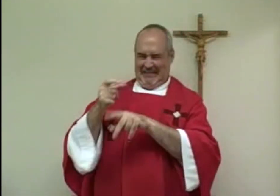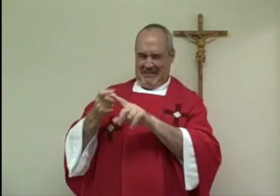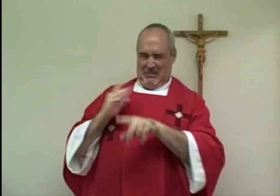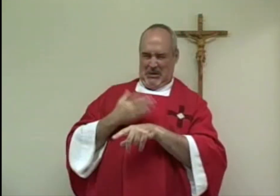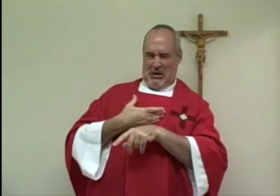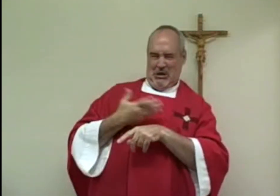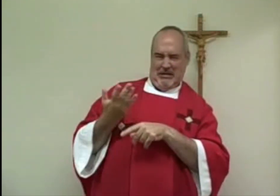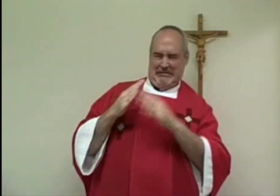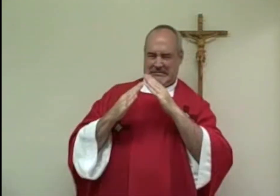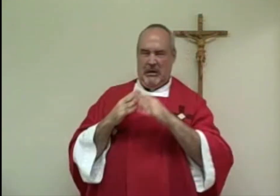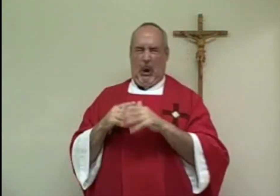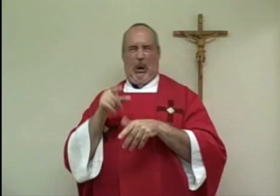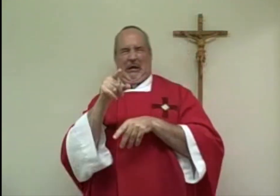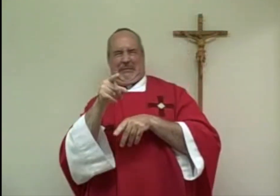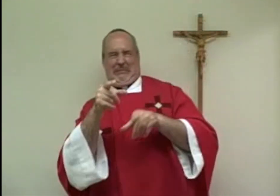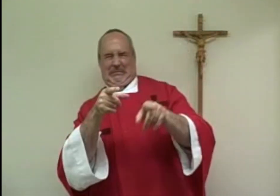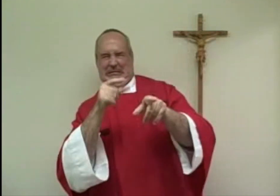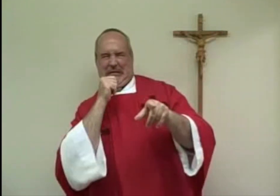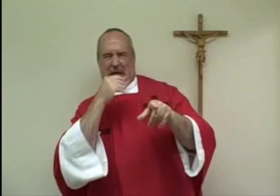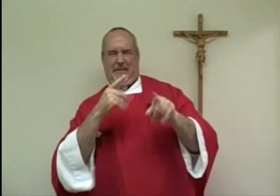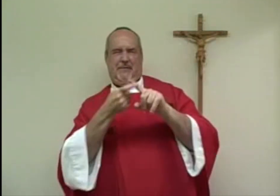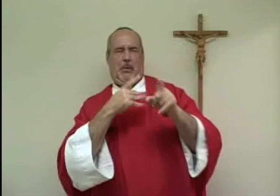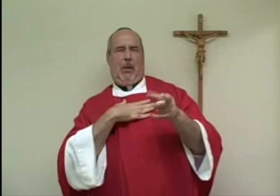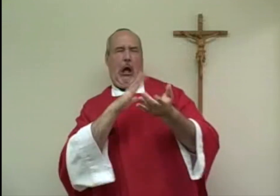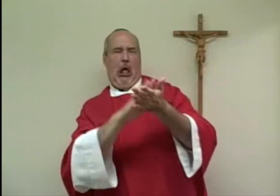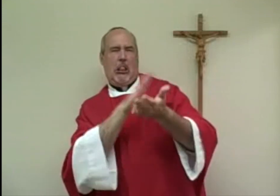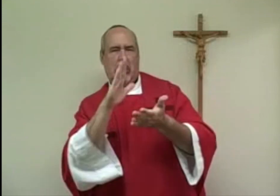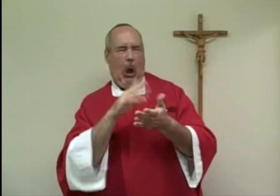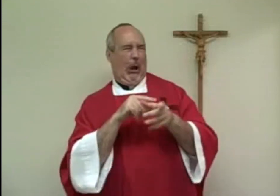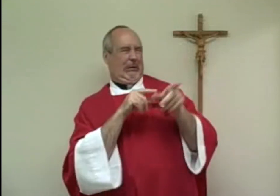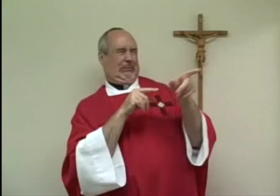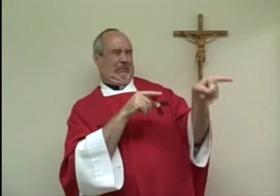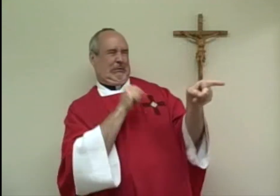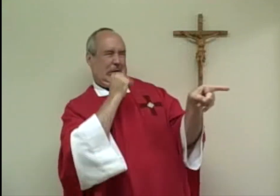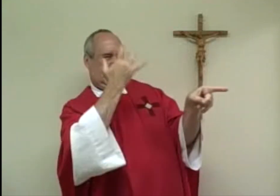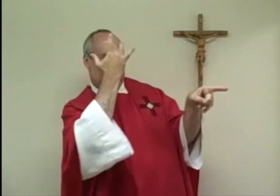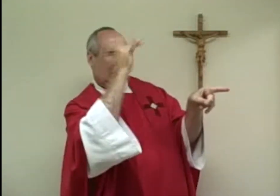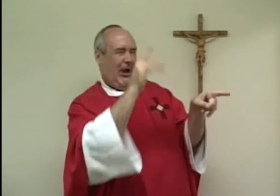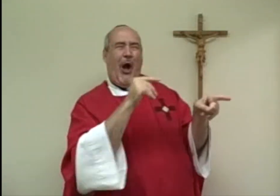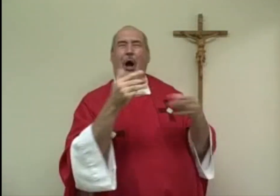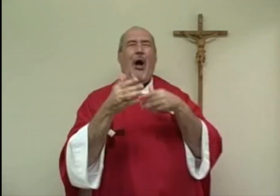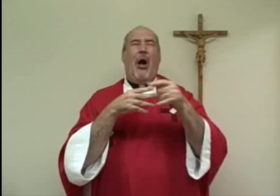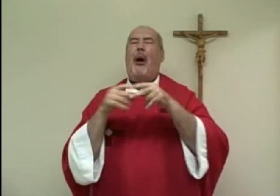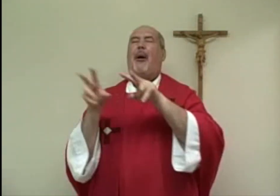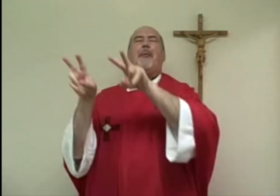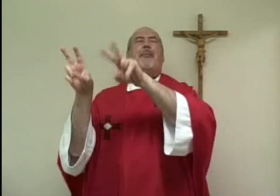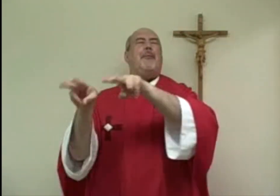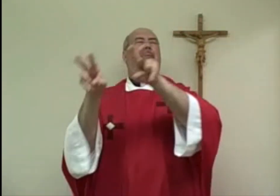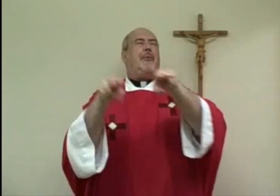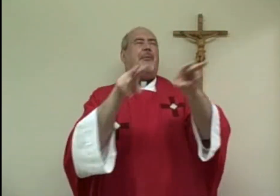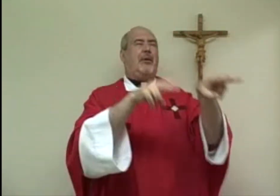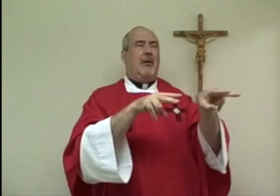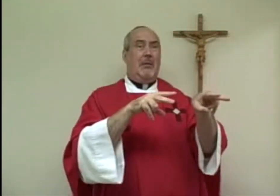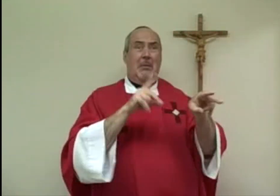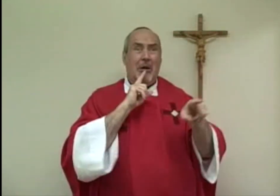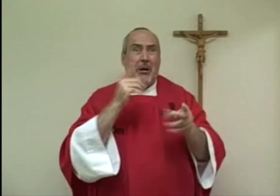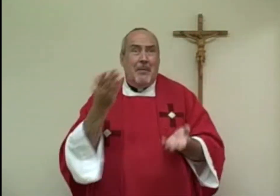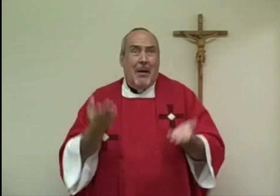and those people aren't from our city, or they're not from my college, or they're not that smart. And we tend to look